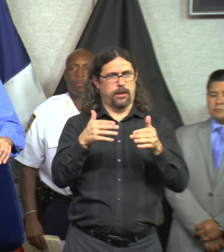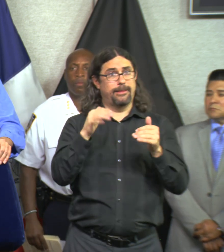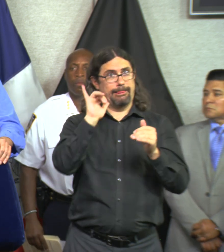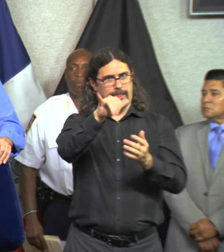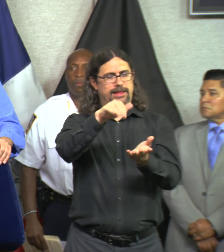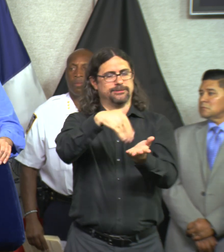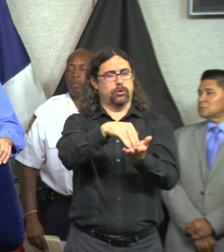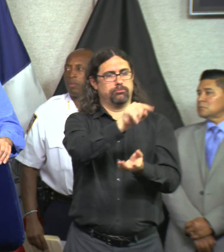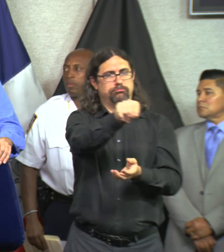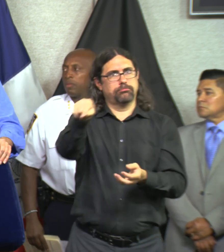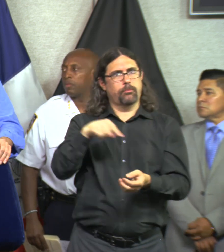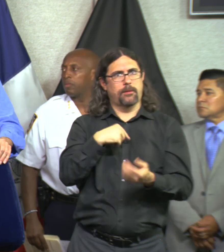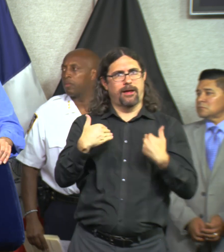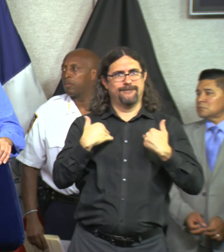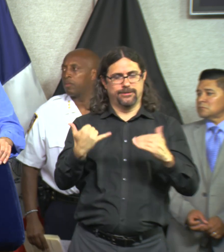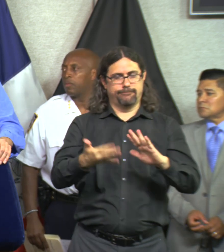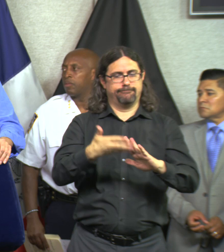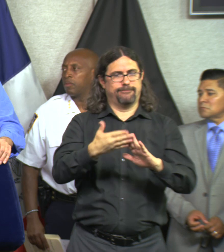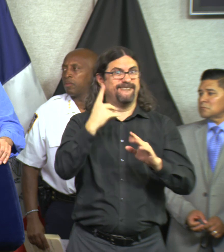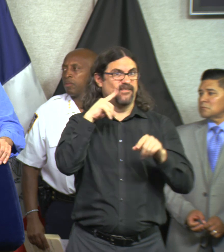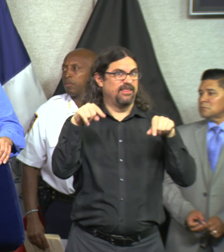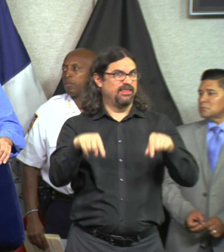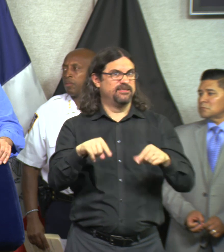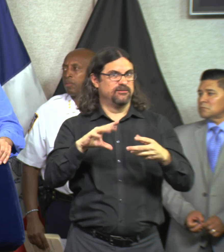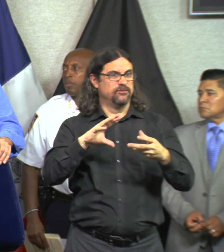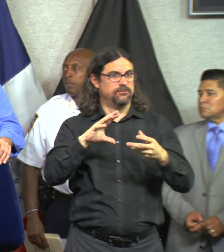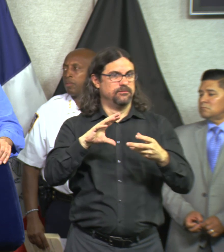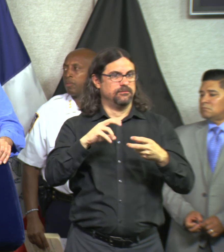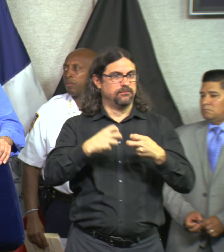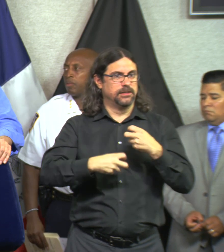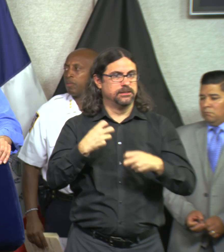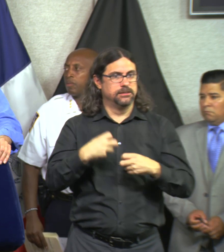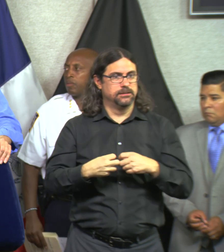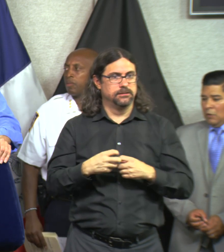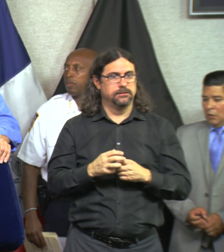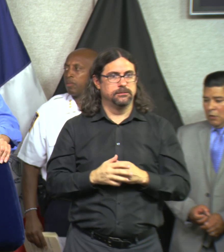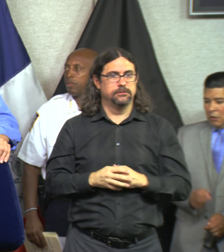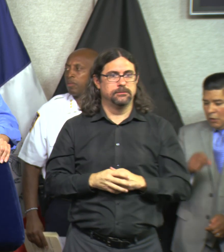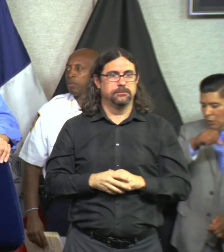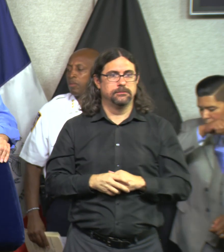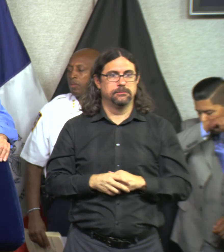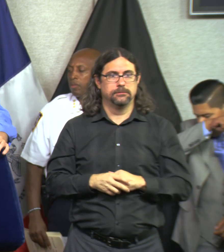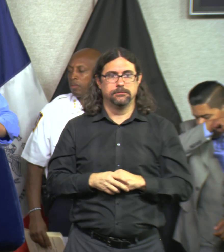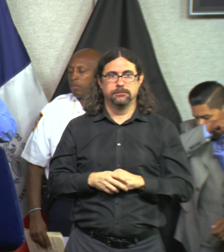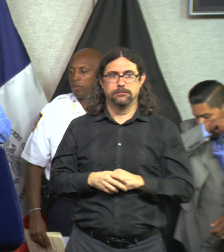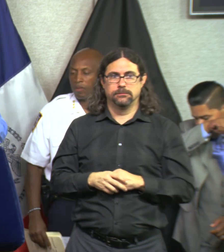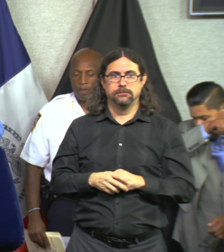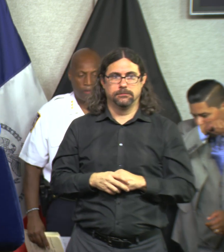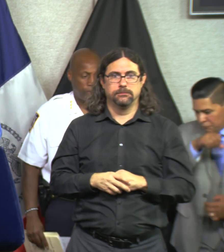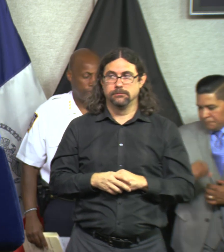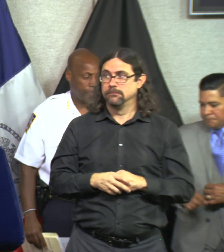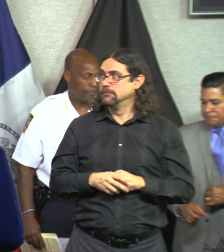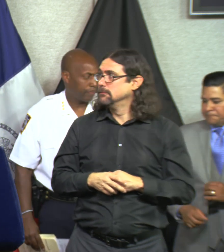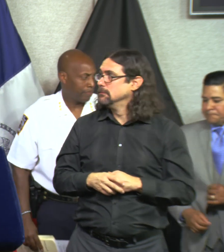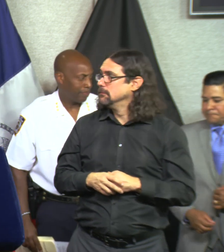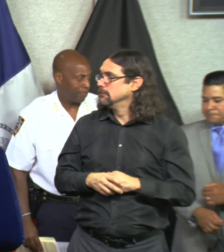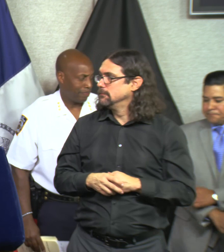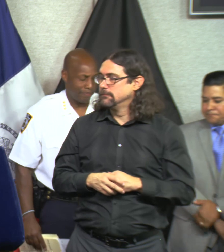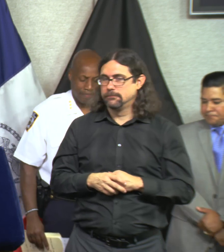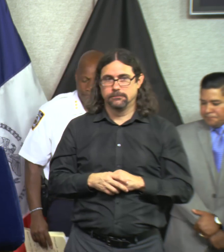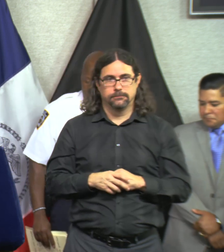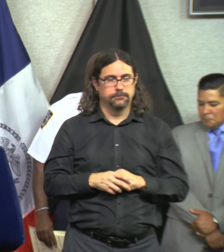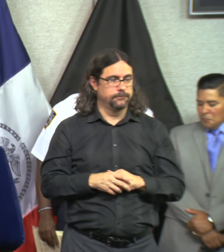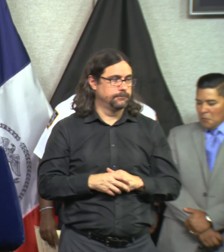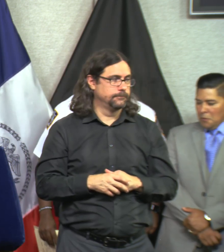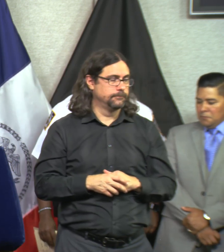Deputy Mayor 2 have experienced a problem and are being addressed right now. Come on over, why don't you give the update, and then I'll speak behind